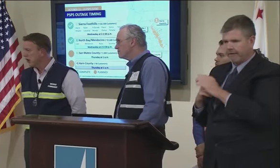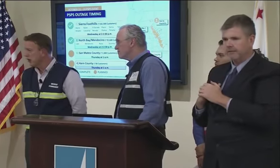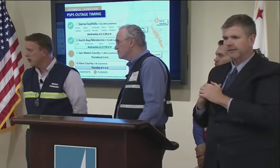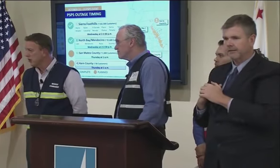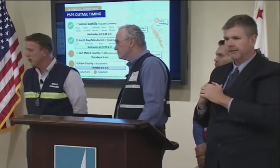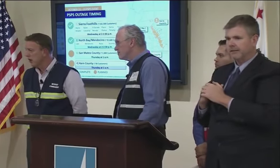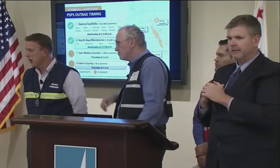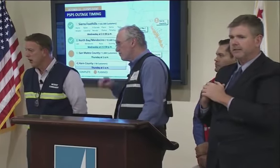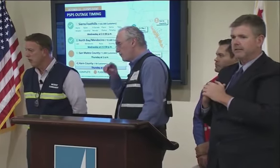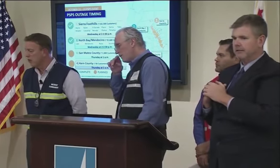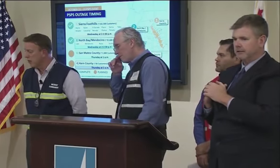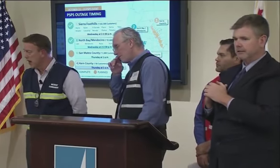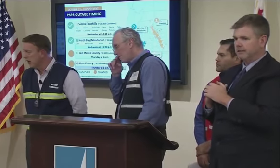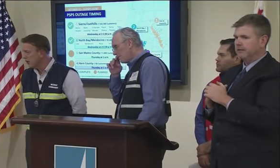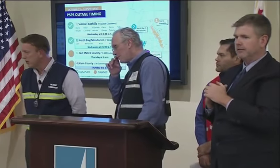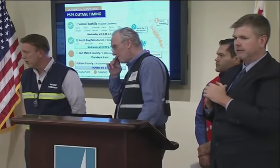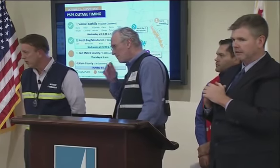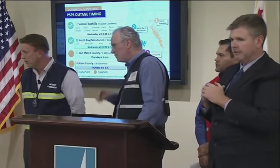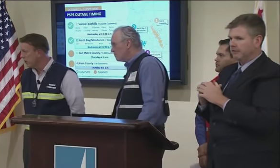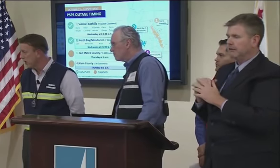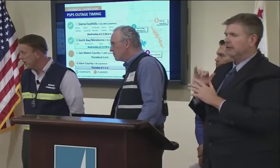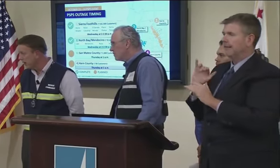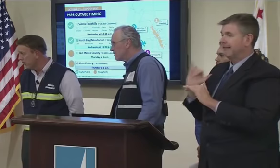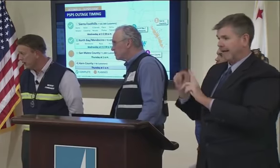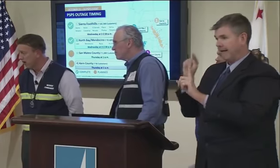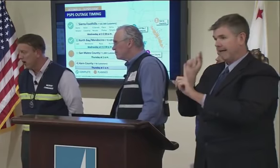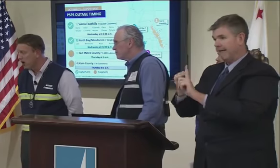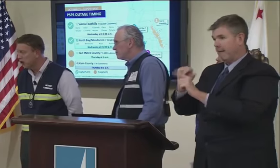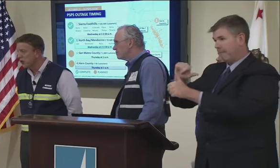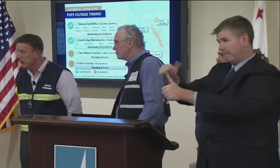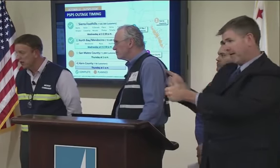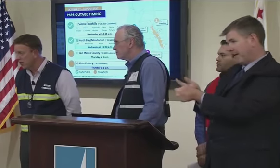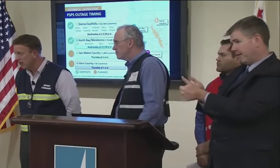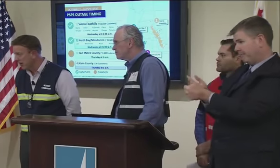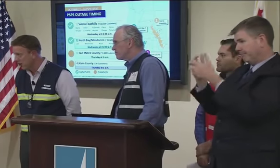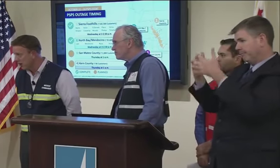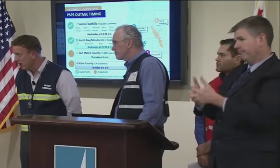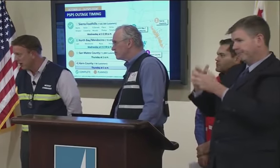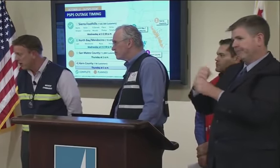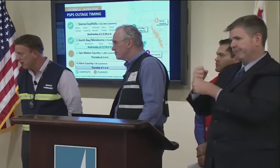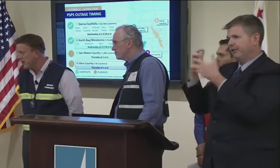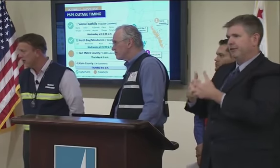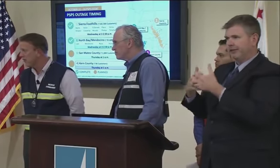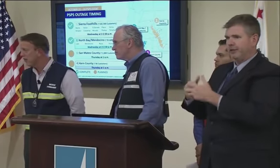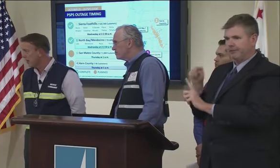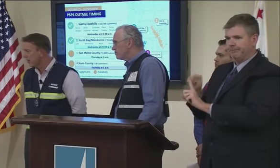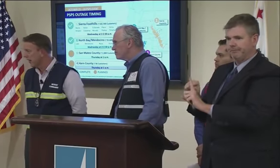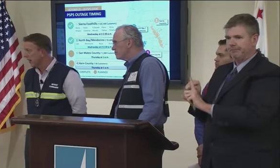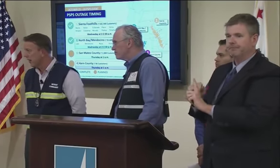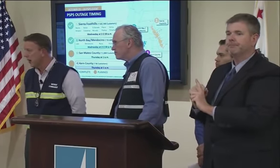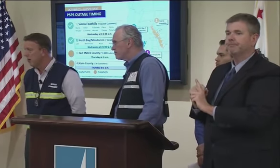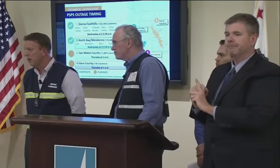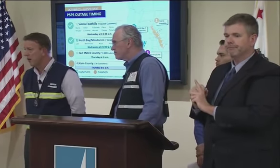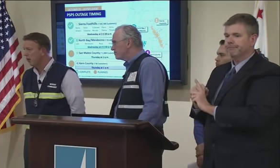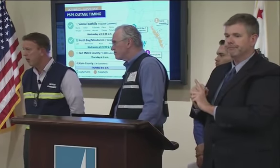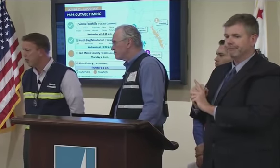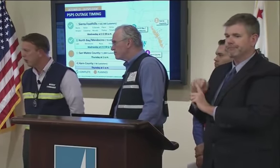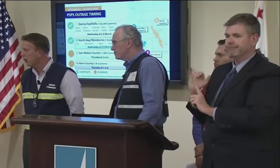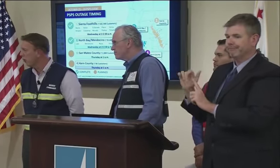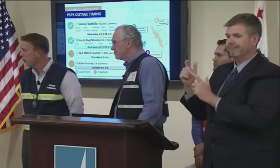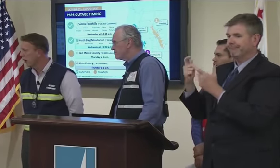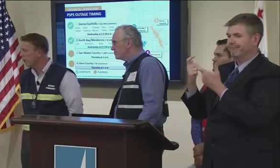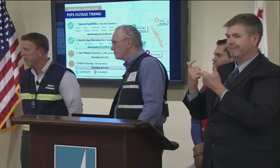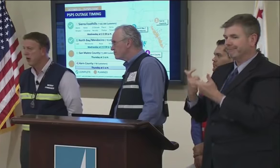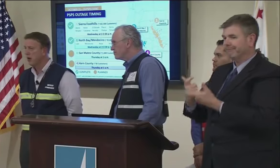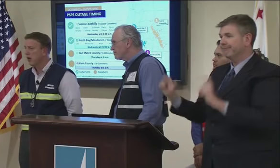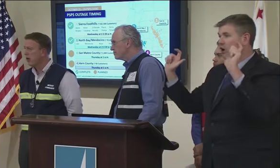backup generation strategy for these communities is large utility scale generation. This isn't something, that you